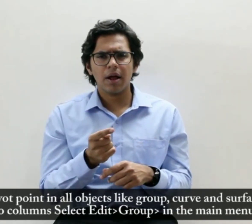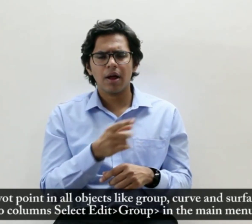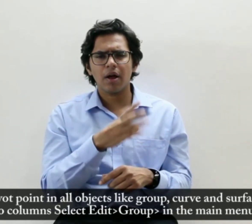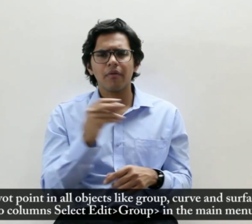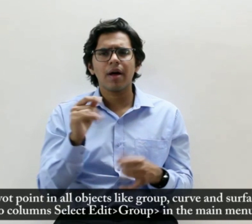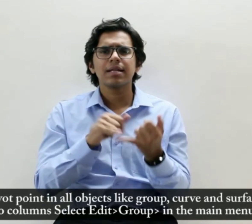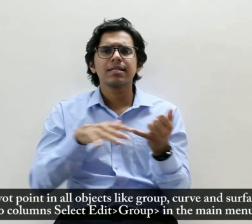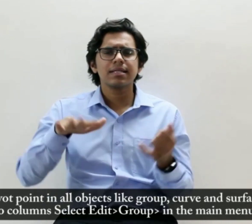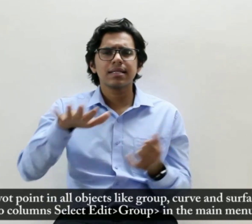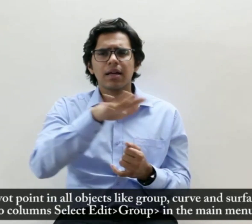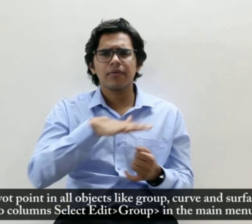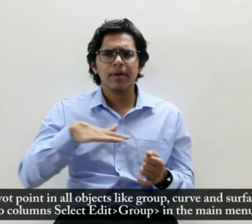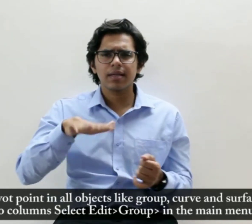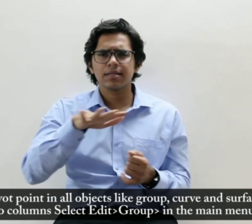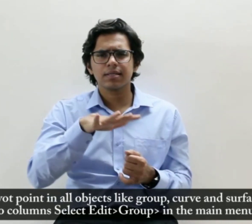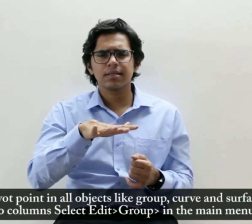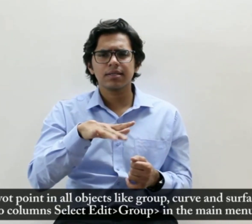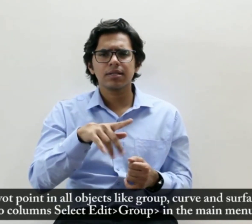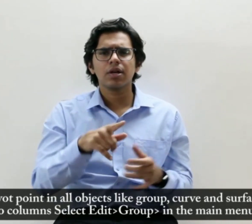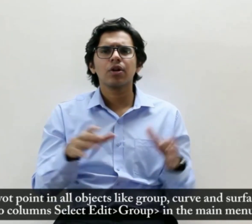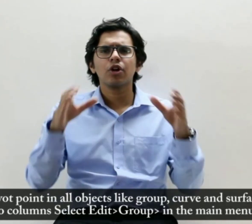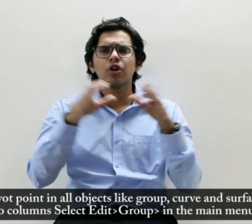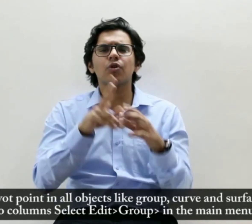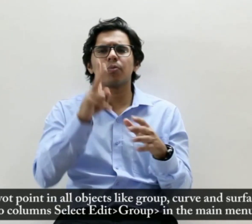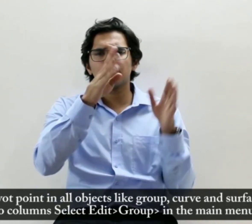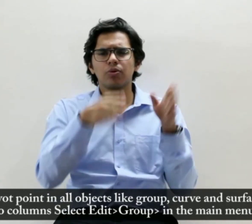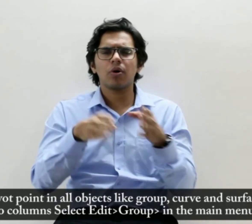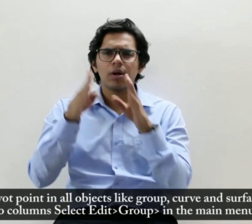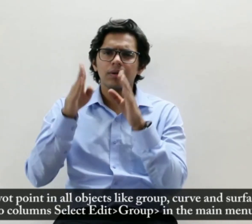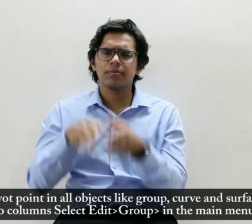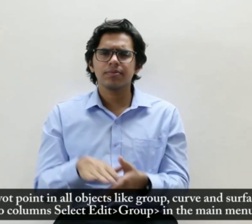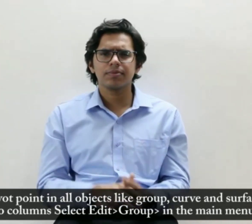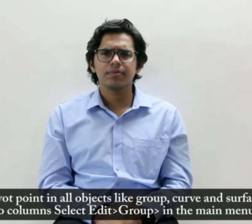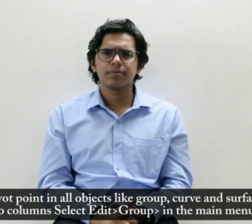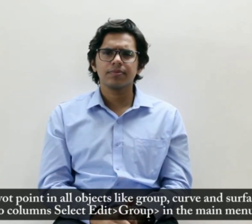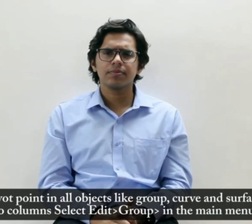columns, select Edit, Group in the main menu bar.